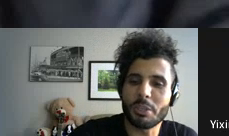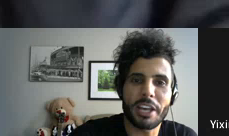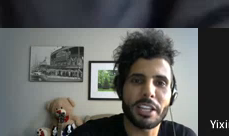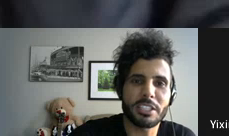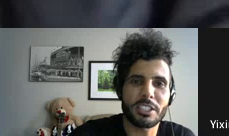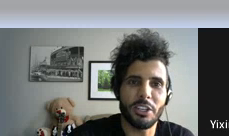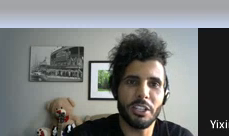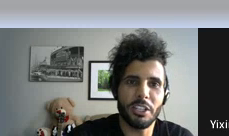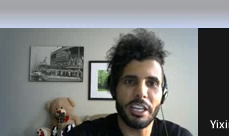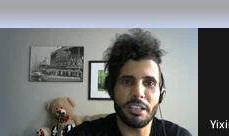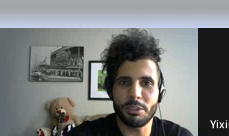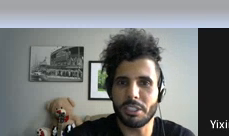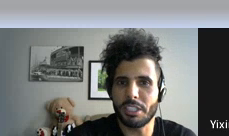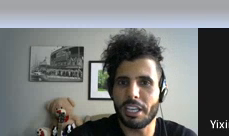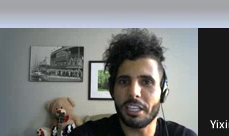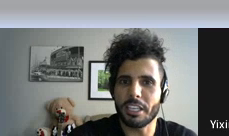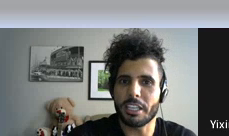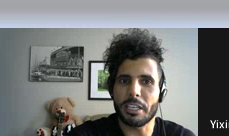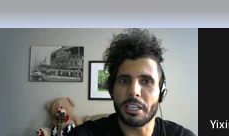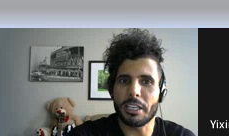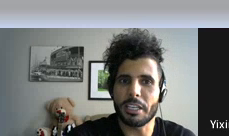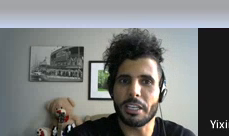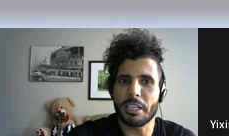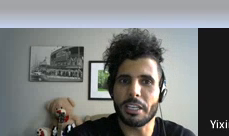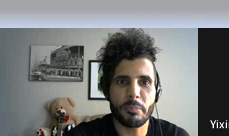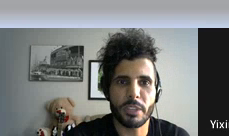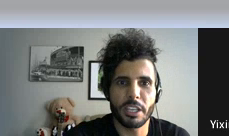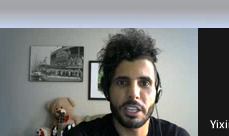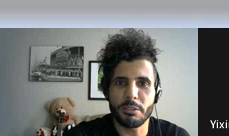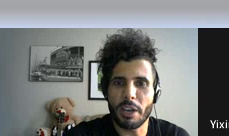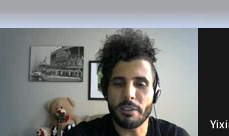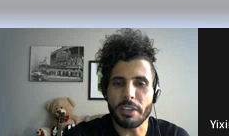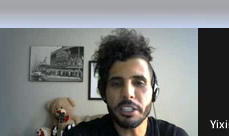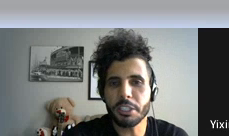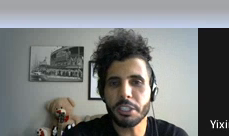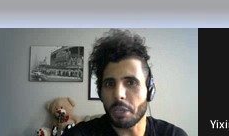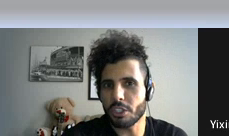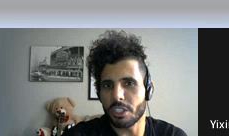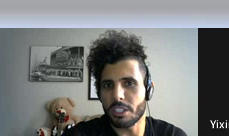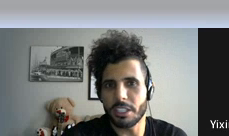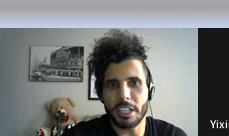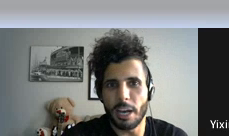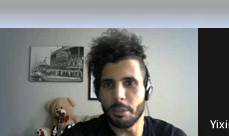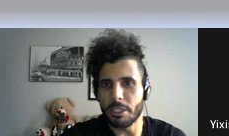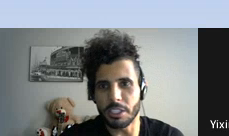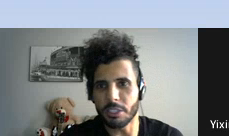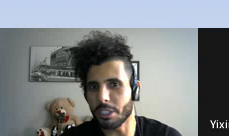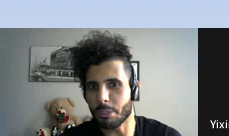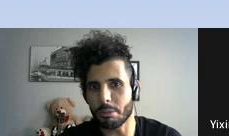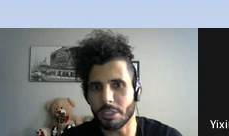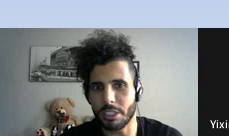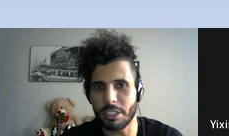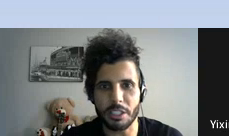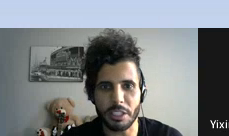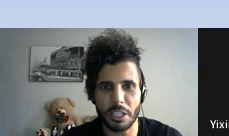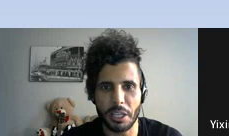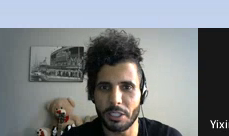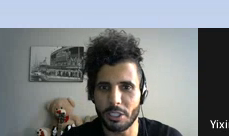yeah, that's all I have for today. And if you have any questions, any comments, any critique, please